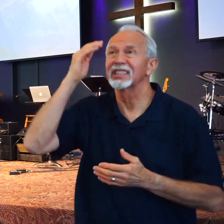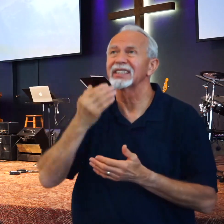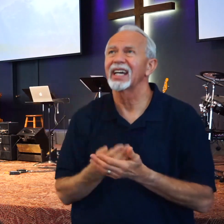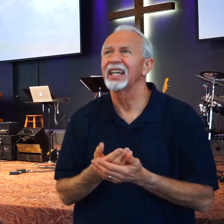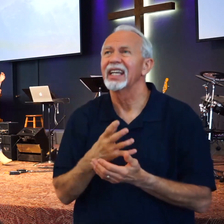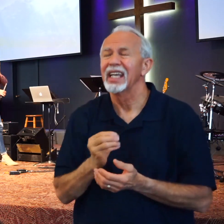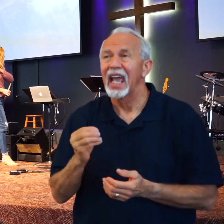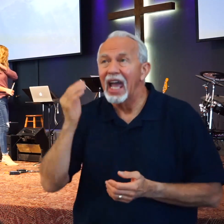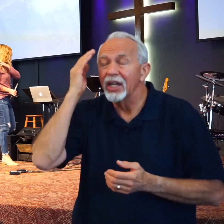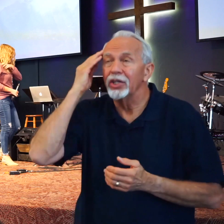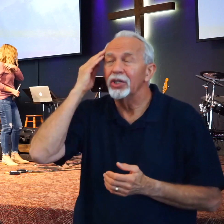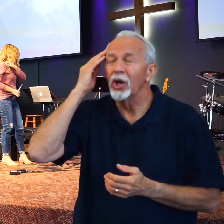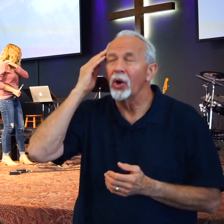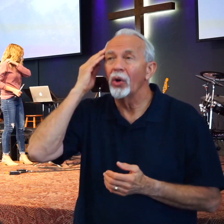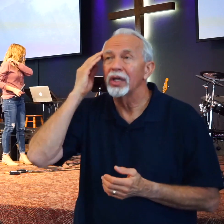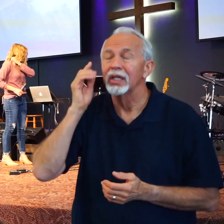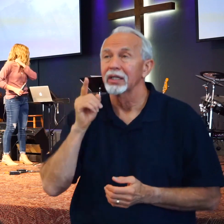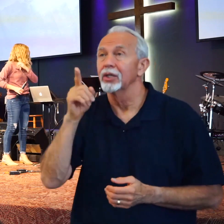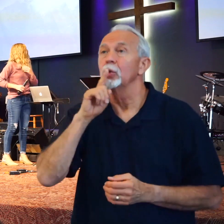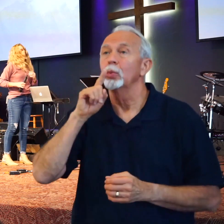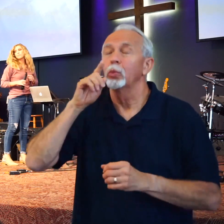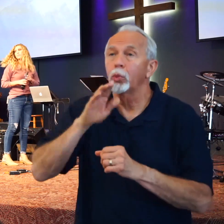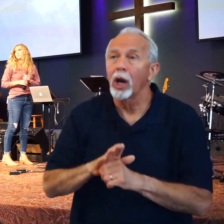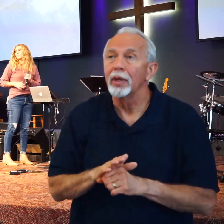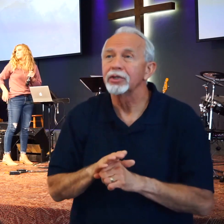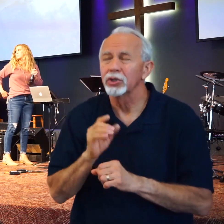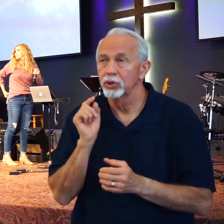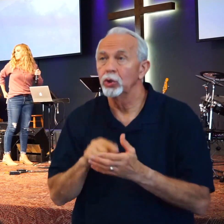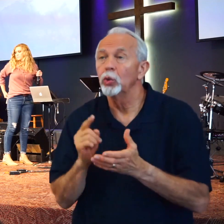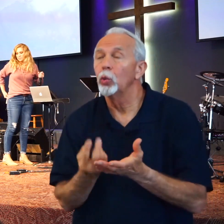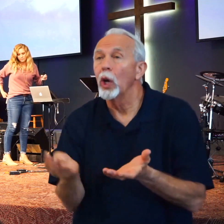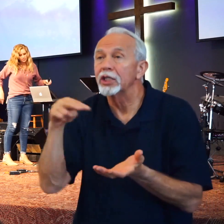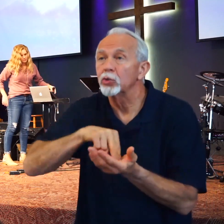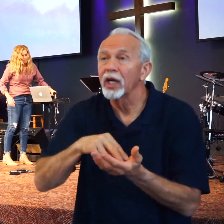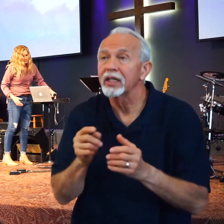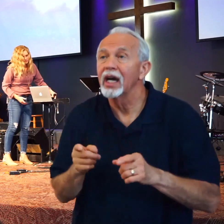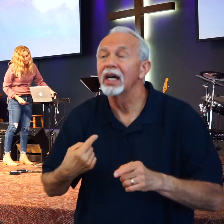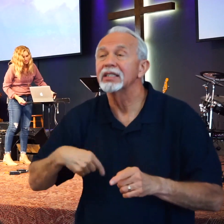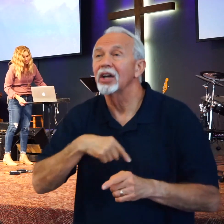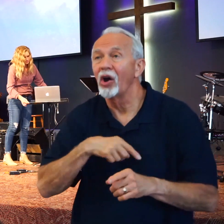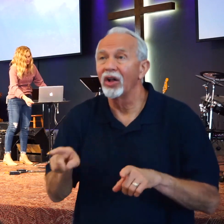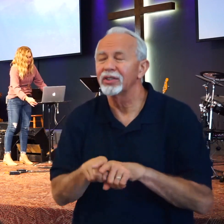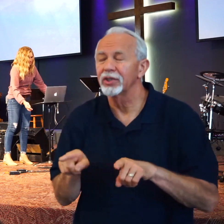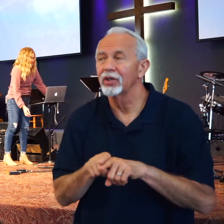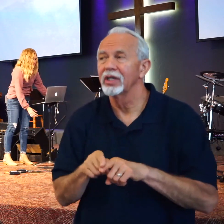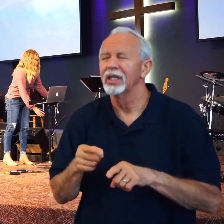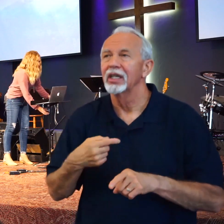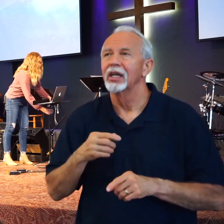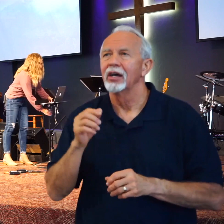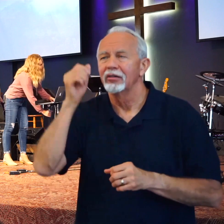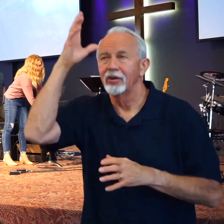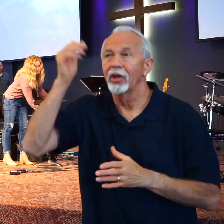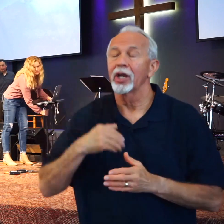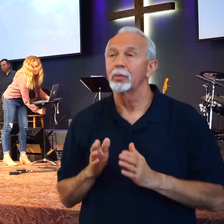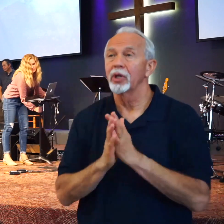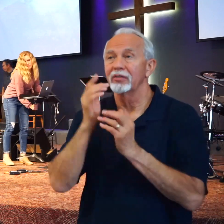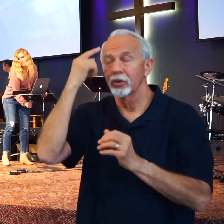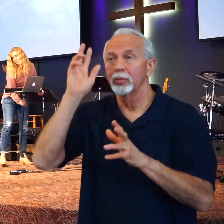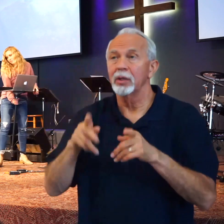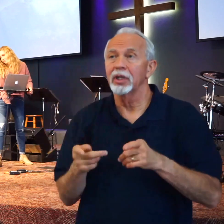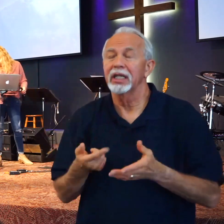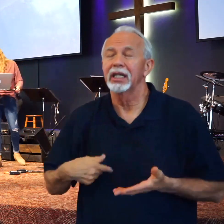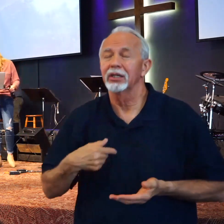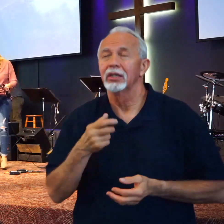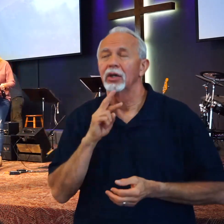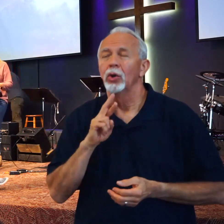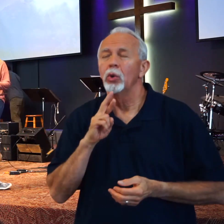and know that you have promised to resurrect us as well. Father, I pray for those here who have